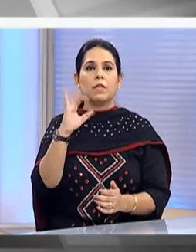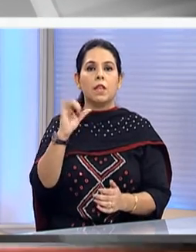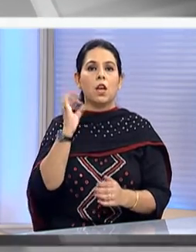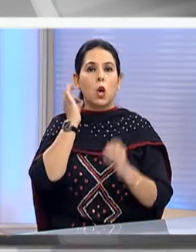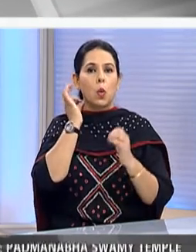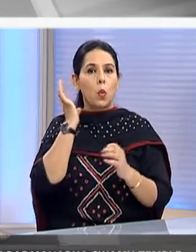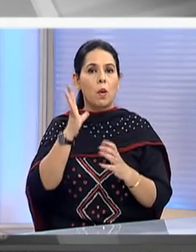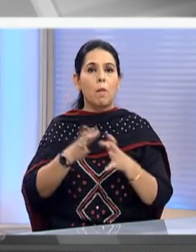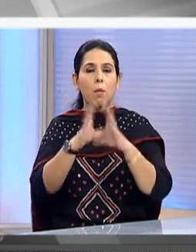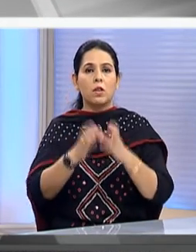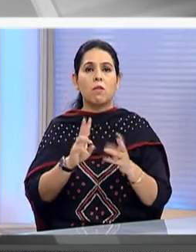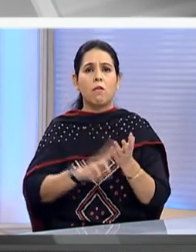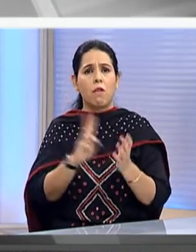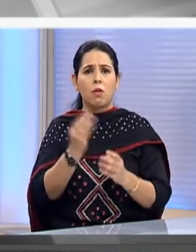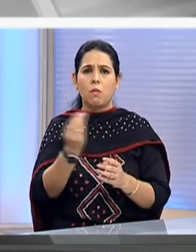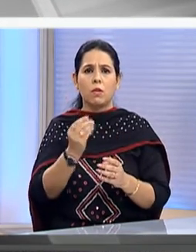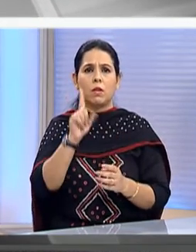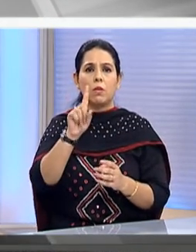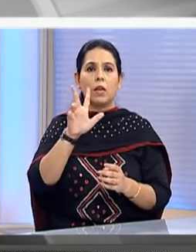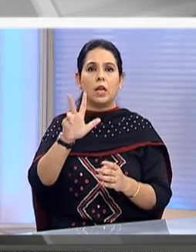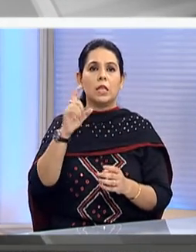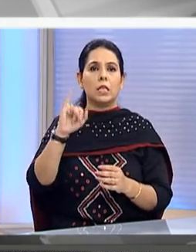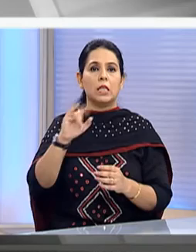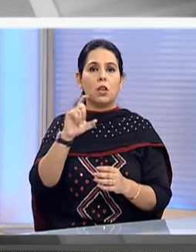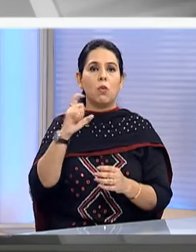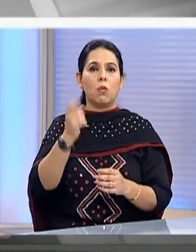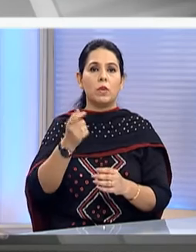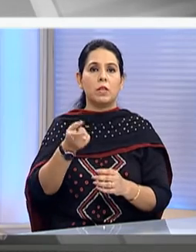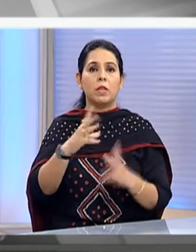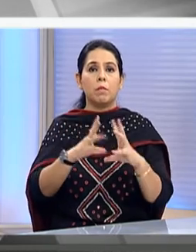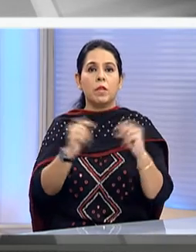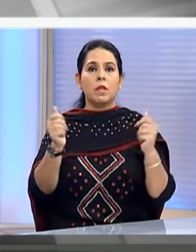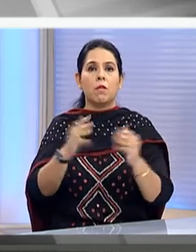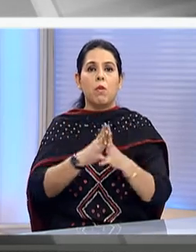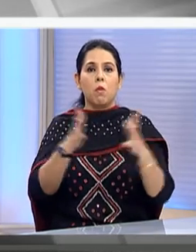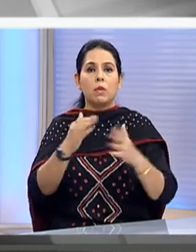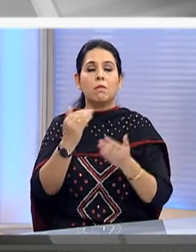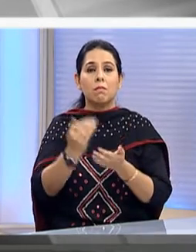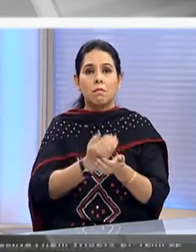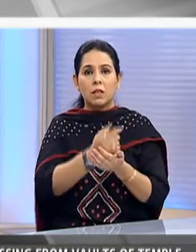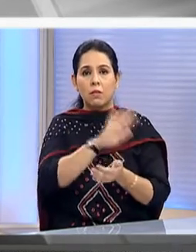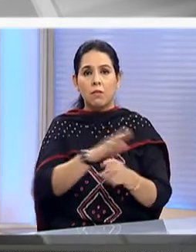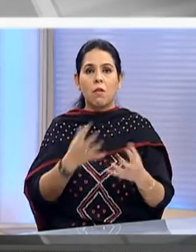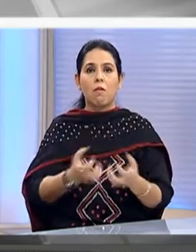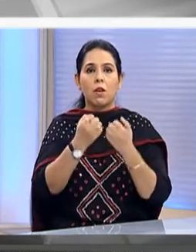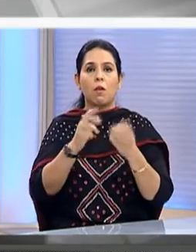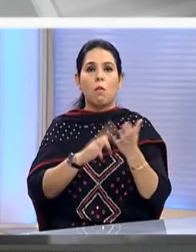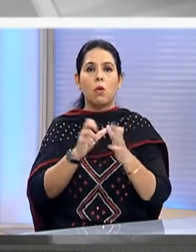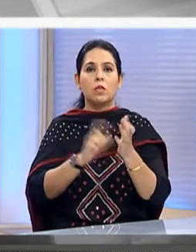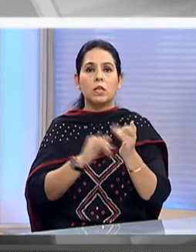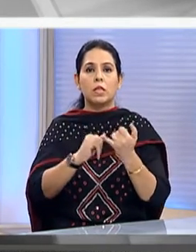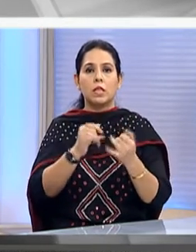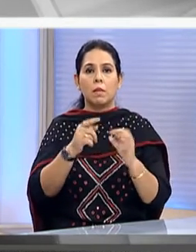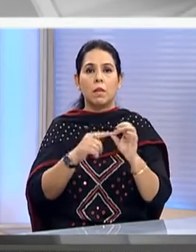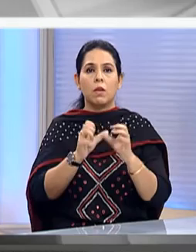769 gold pots valued approximately at 186 crore rupees are missing from the vast treasures found in the vaults of